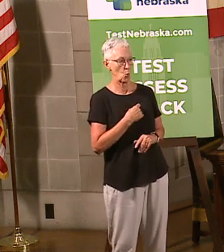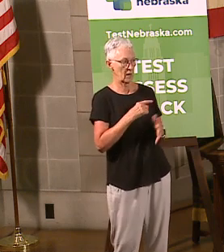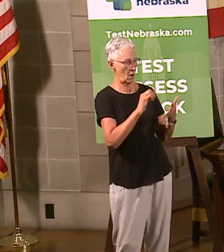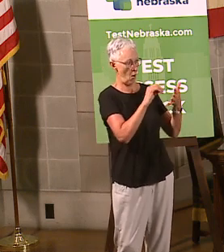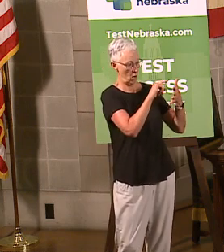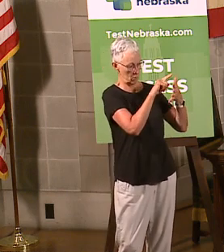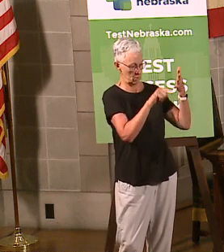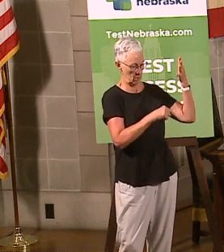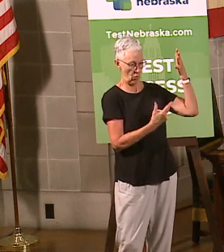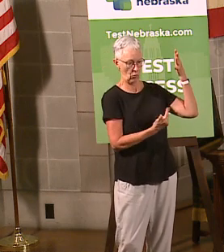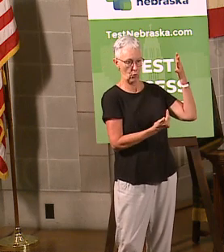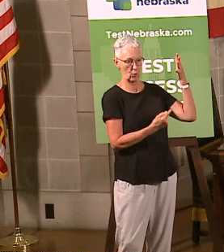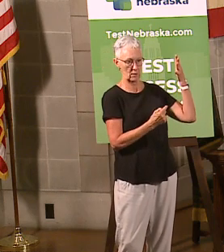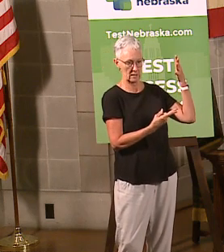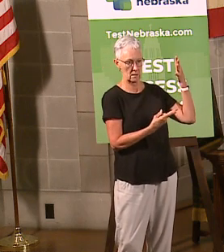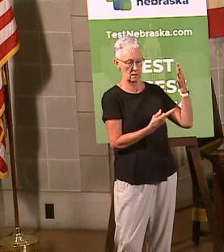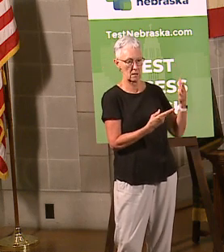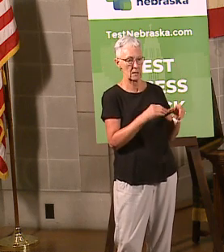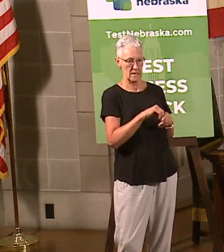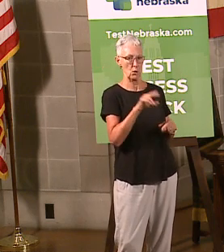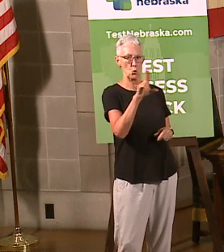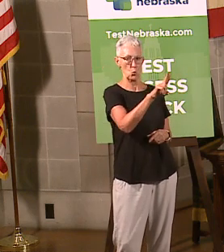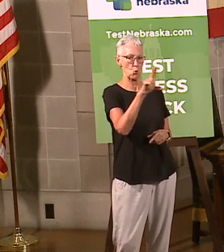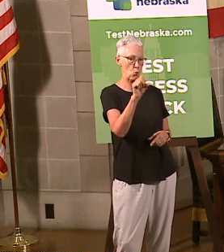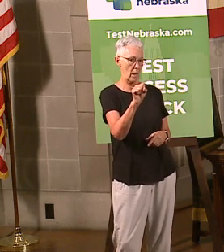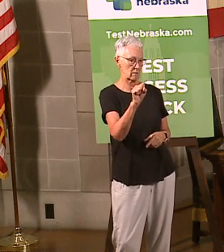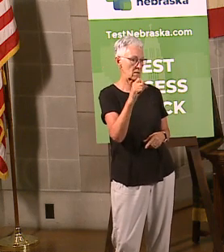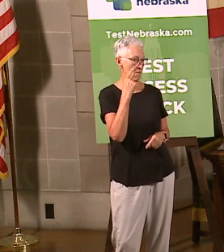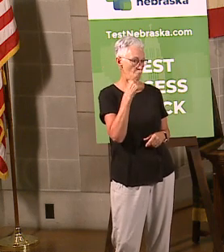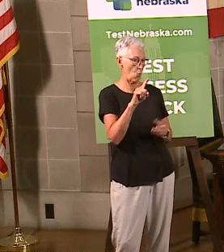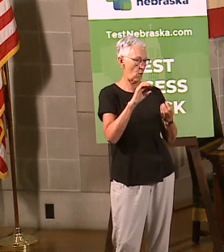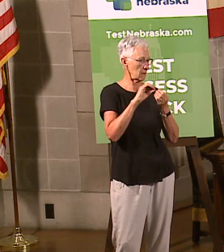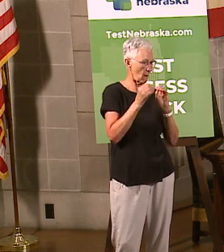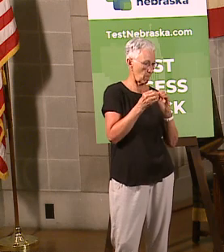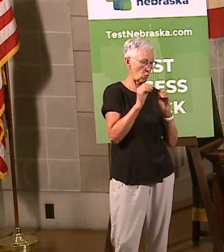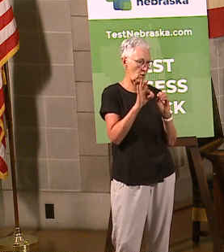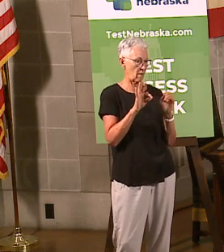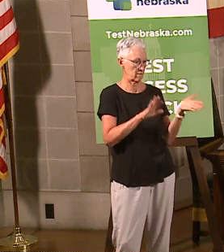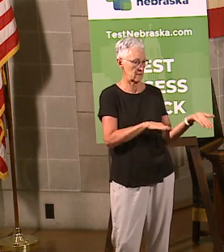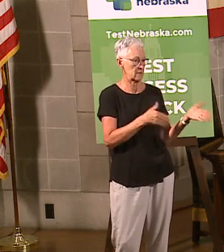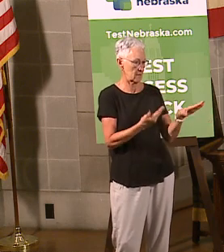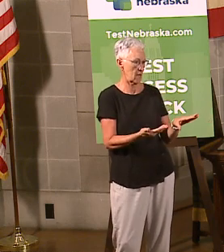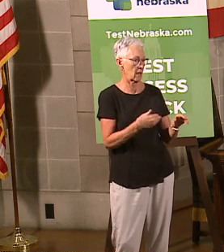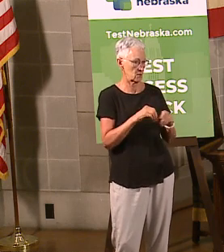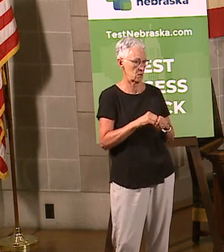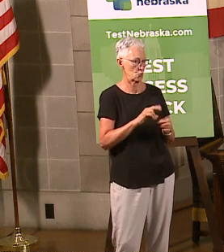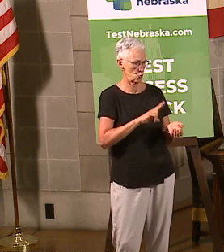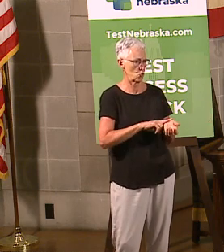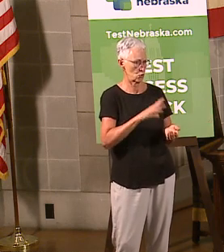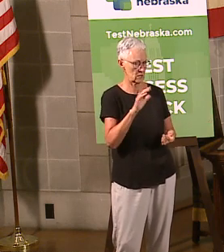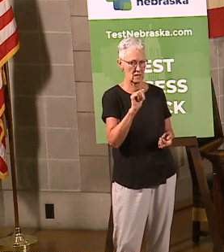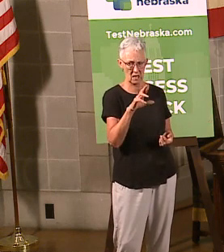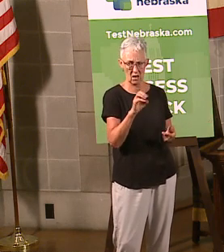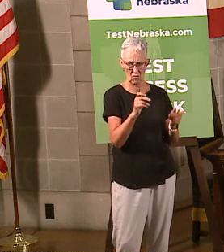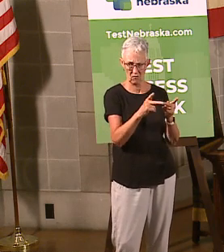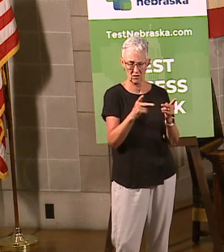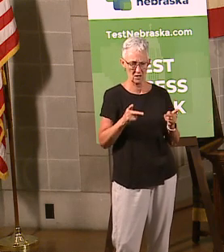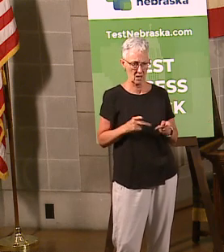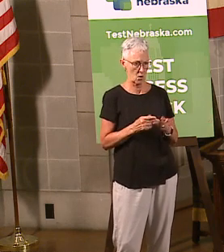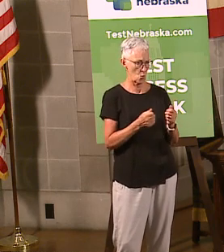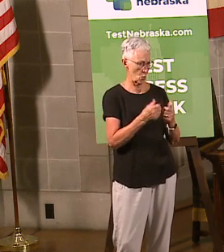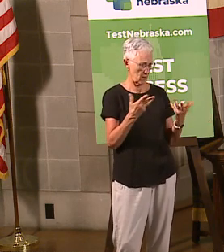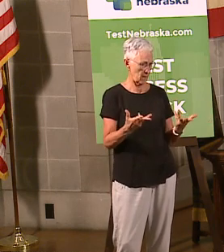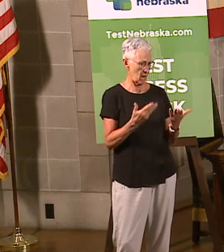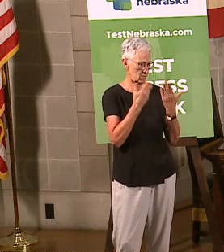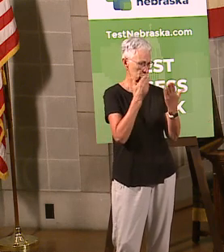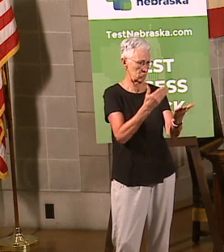United States as far as long-term care facility deaths per 1,000 residents. So again,